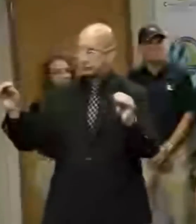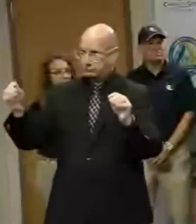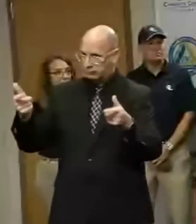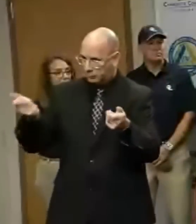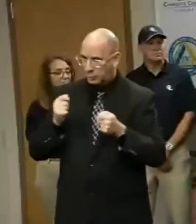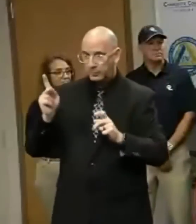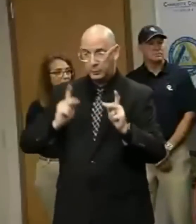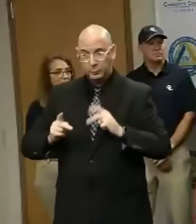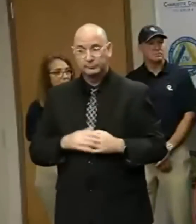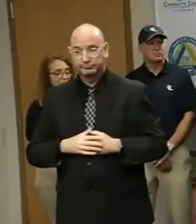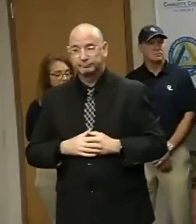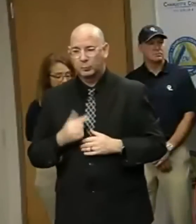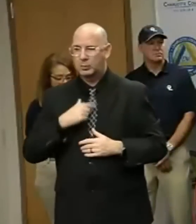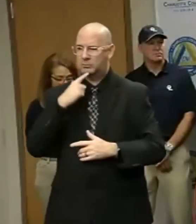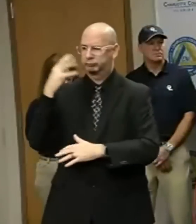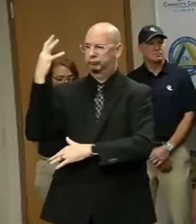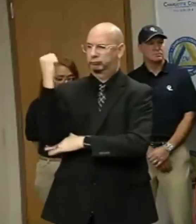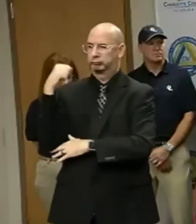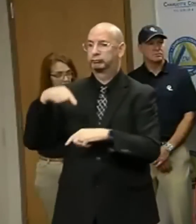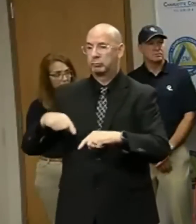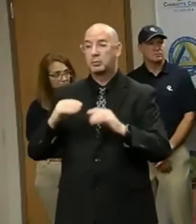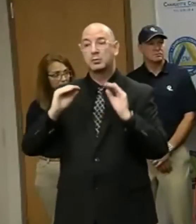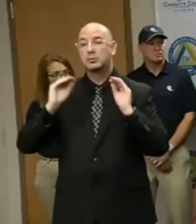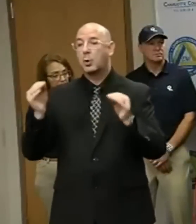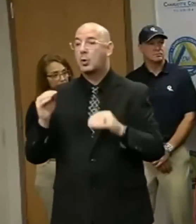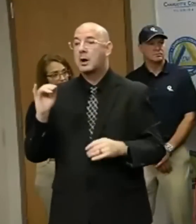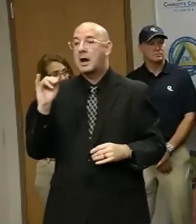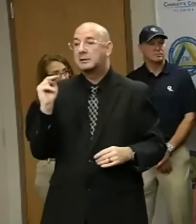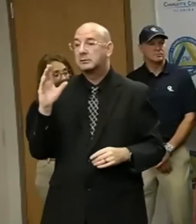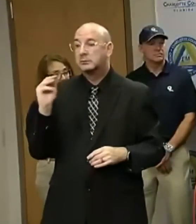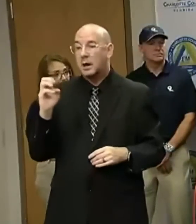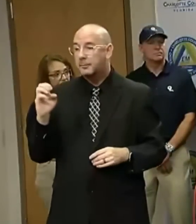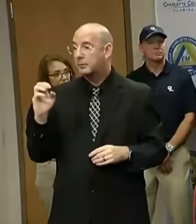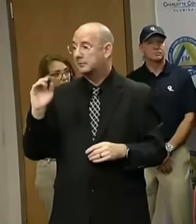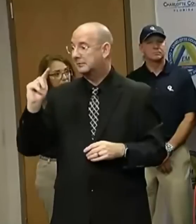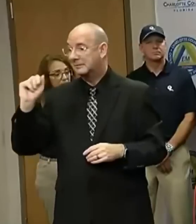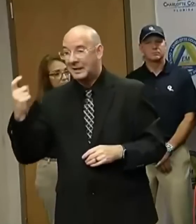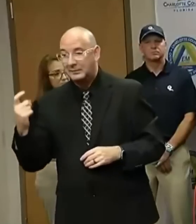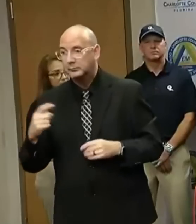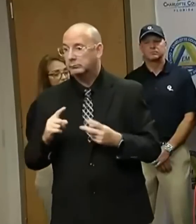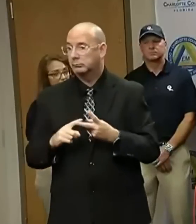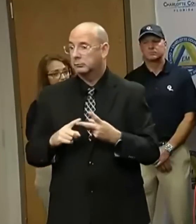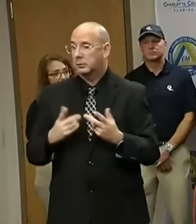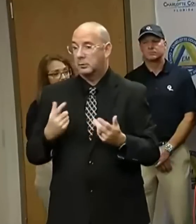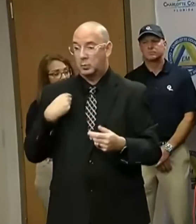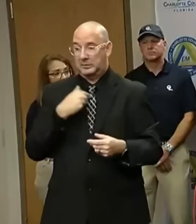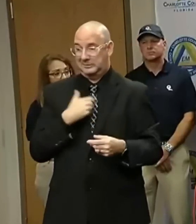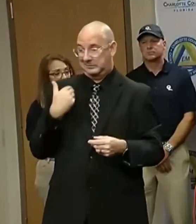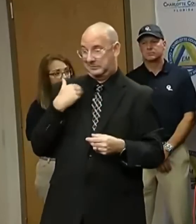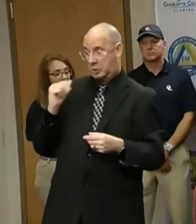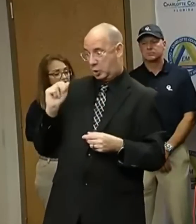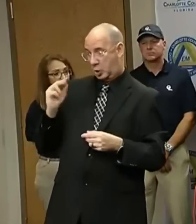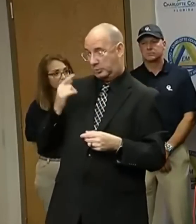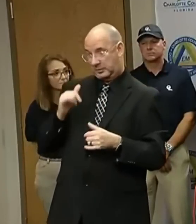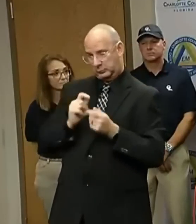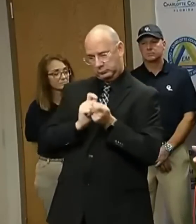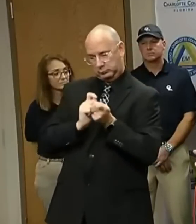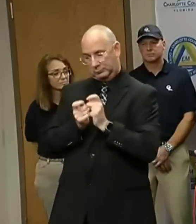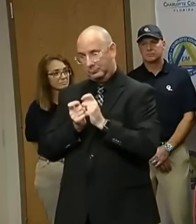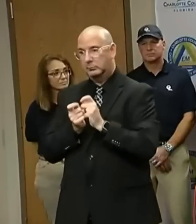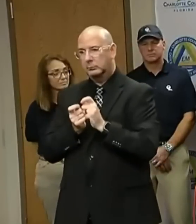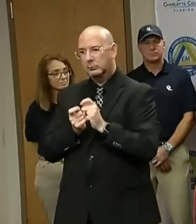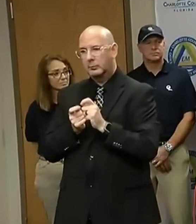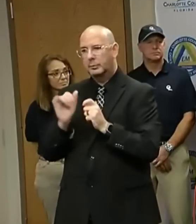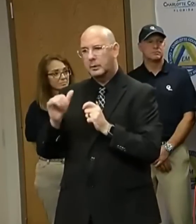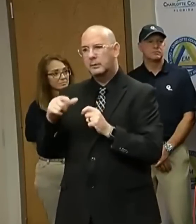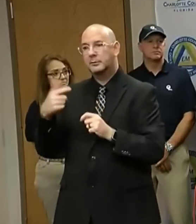coming in with no income tax and low taxes. They revised it in August saying, okay, Florida's getting more revenue. And then in September, we're like